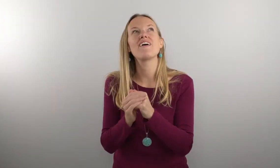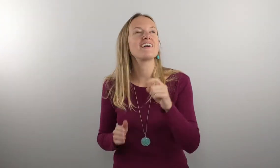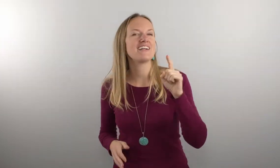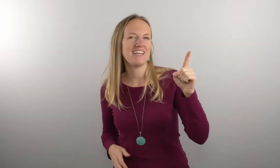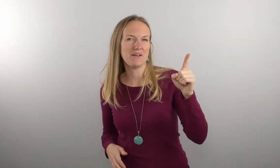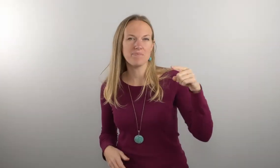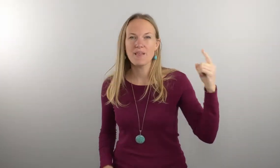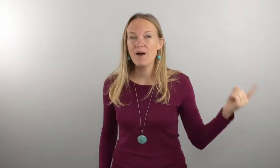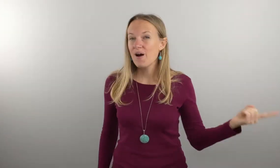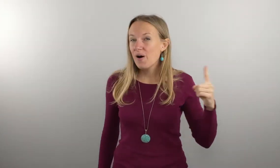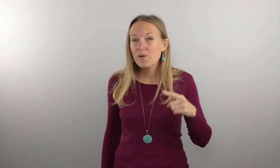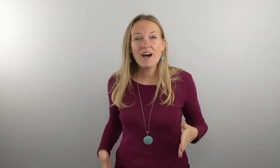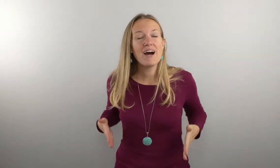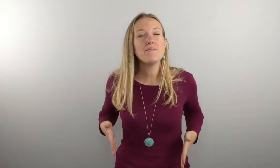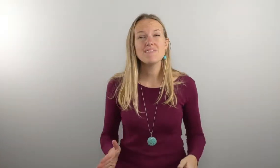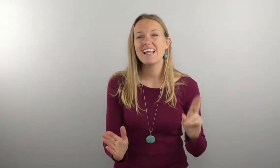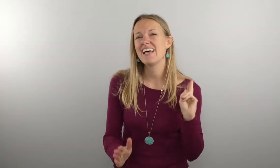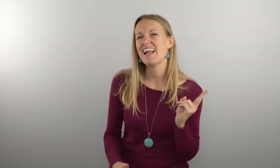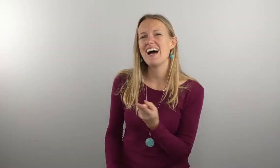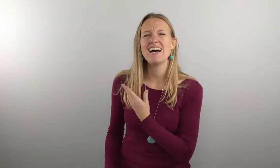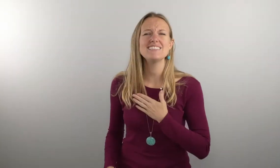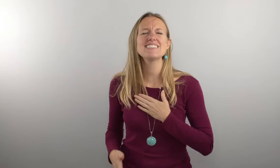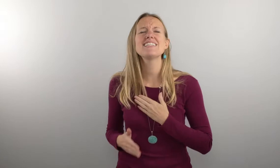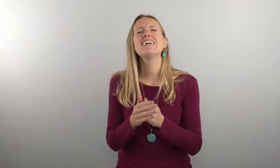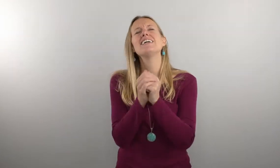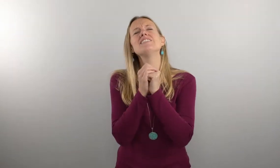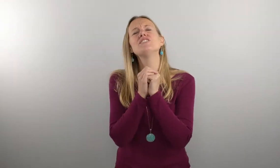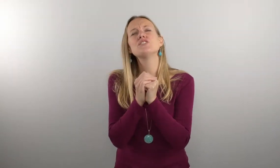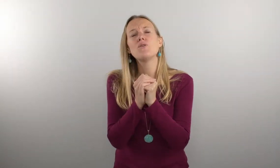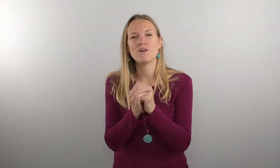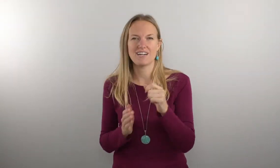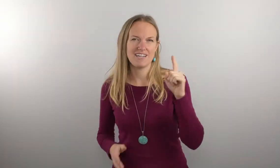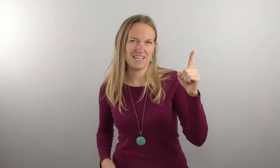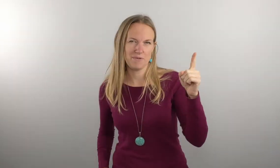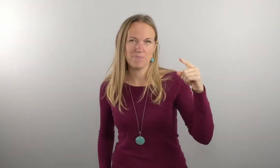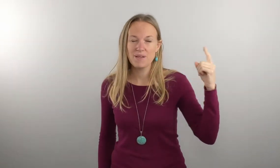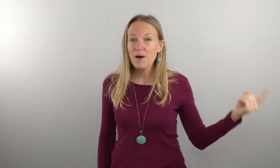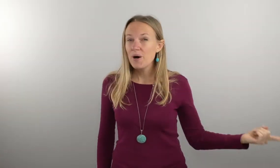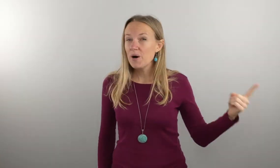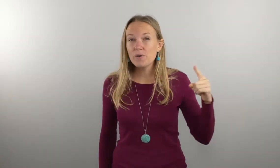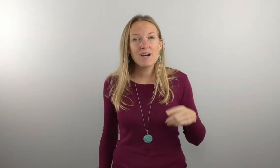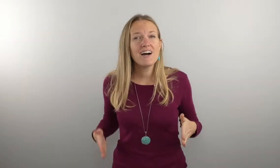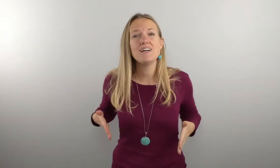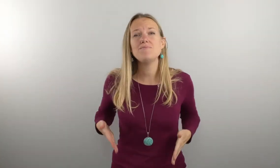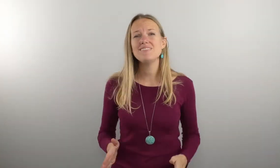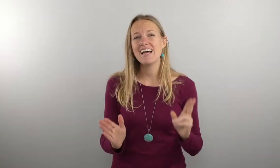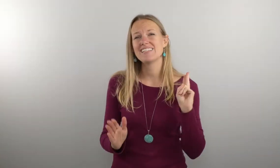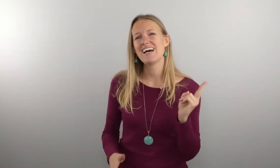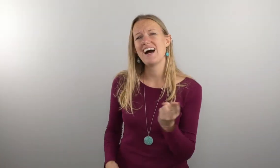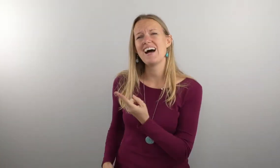adore him. O come, let us adore him. O come, let